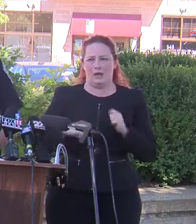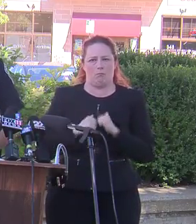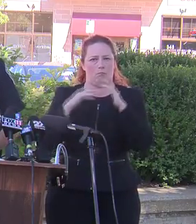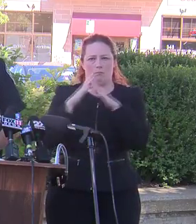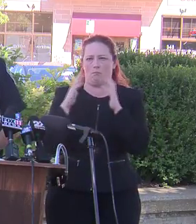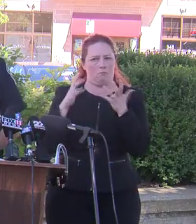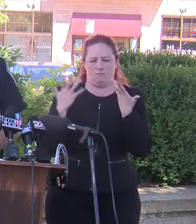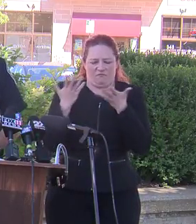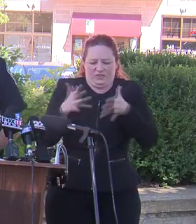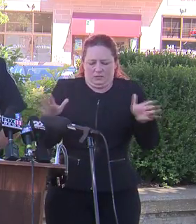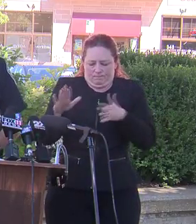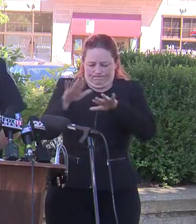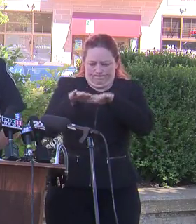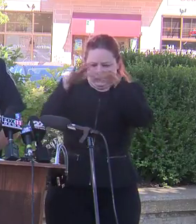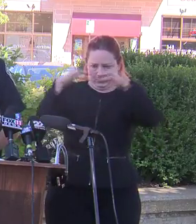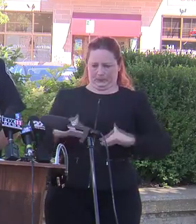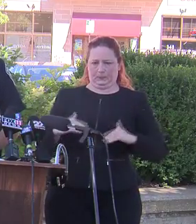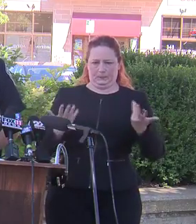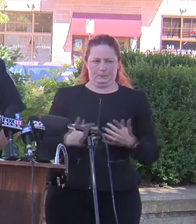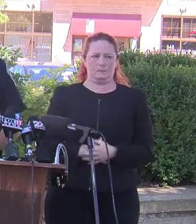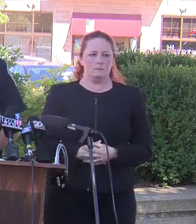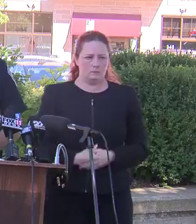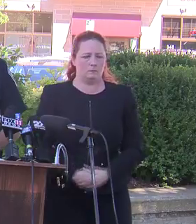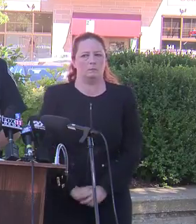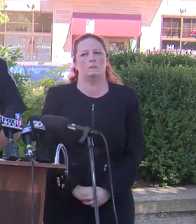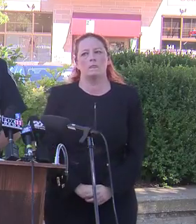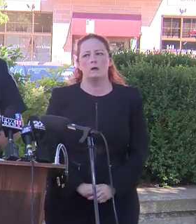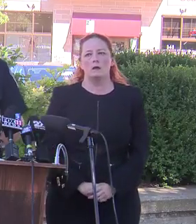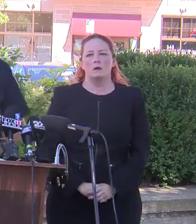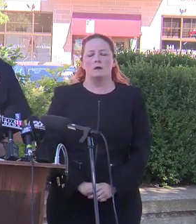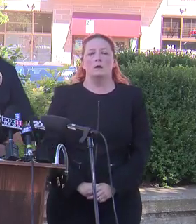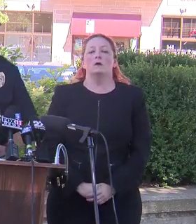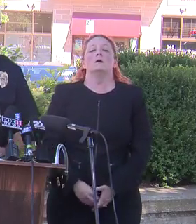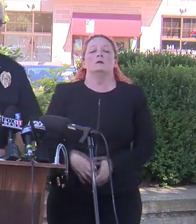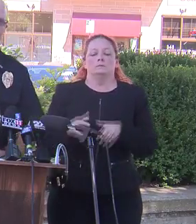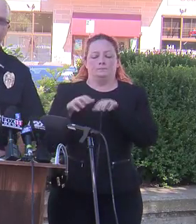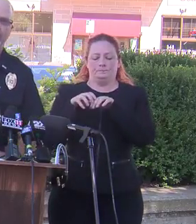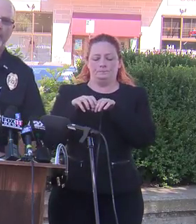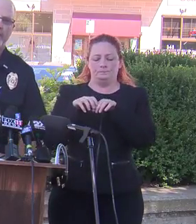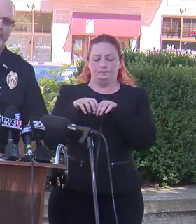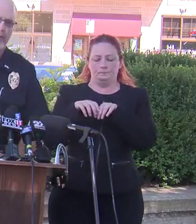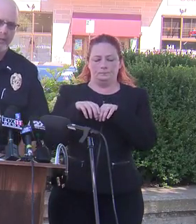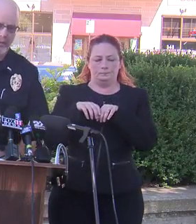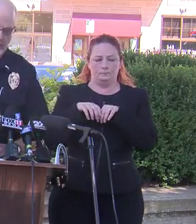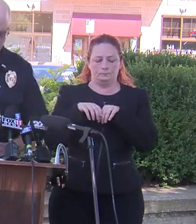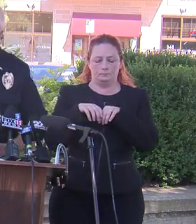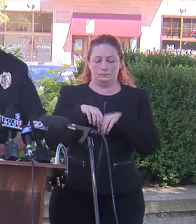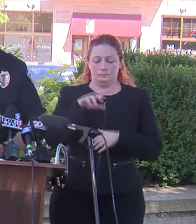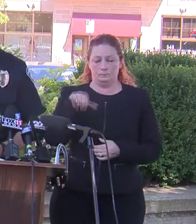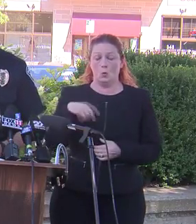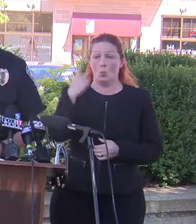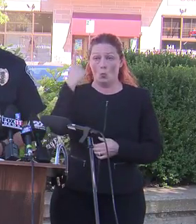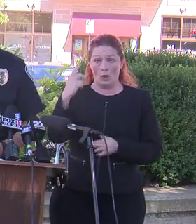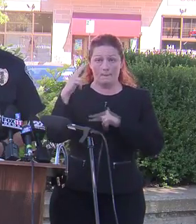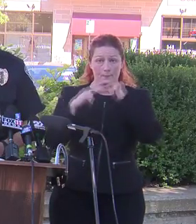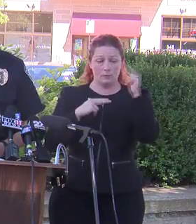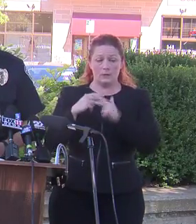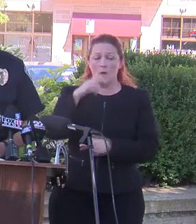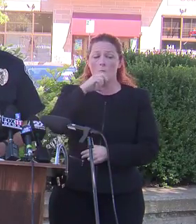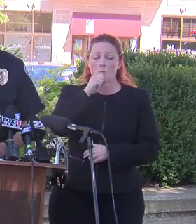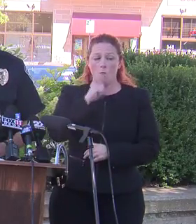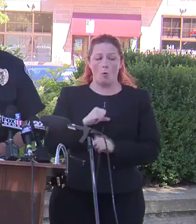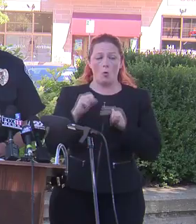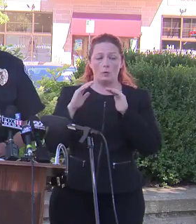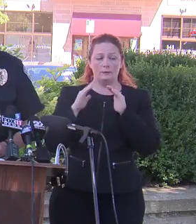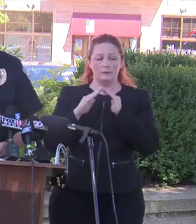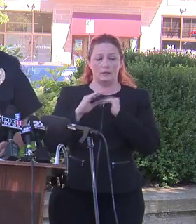All right. We did have one building, which is the old City Hall building, that's inside our restricted zone.